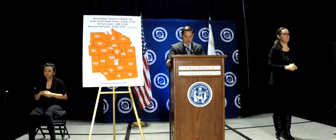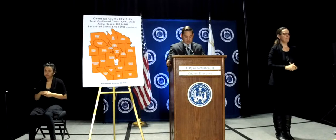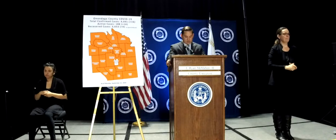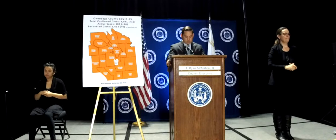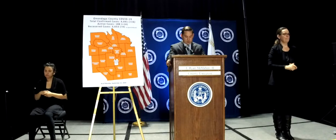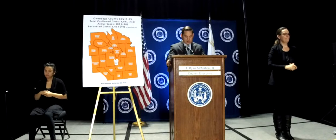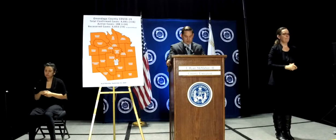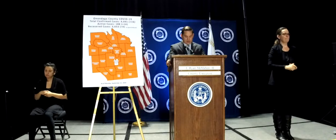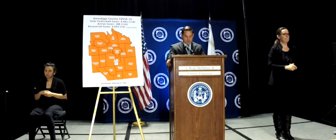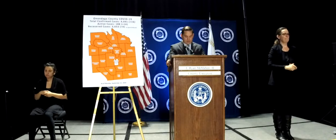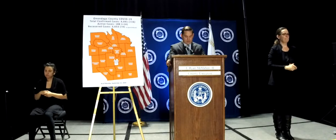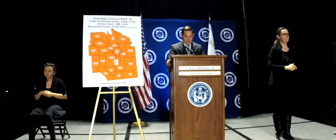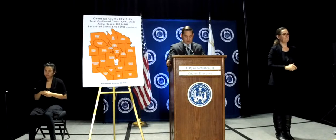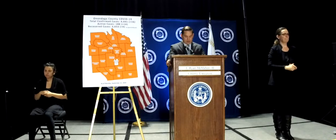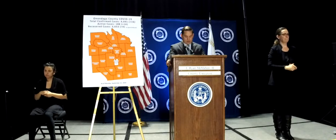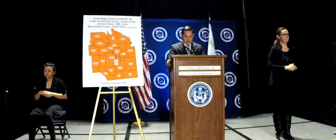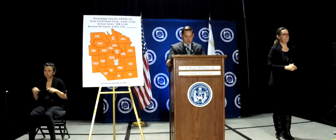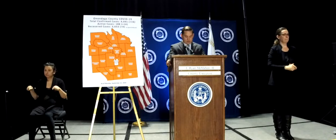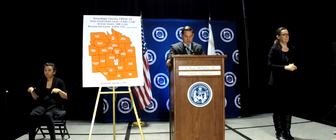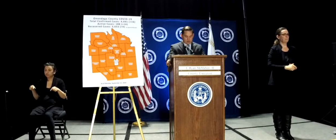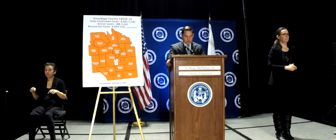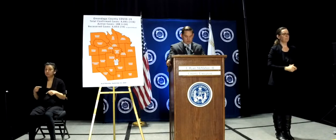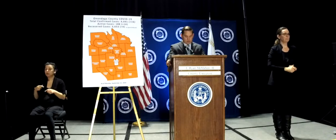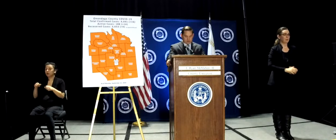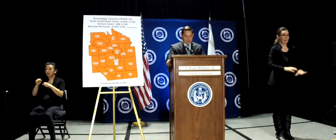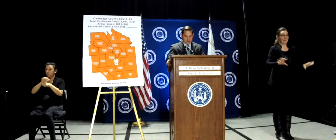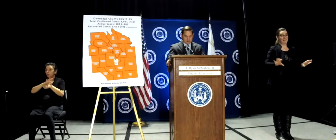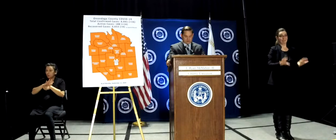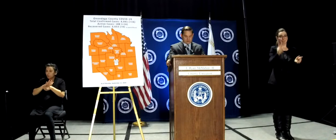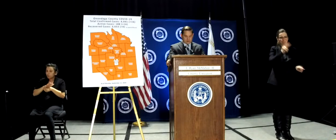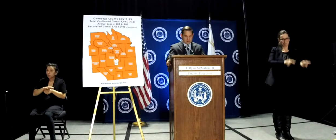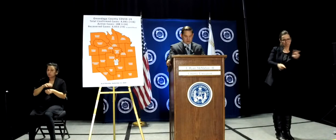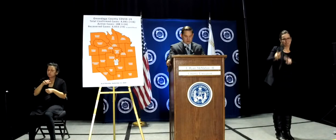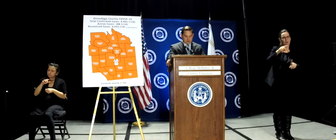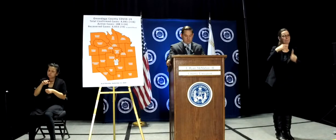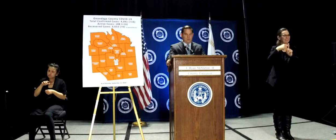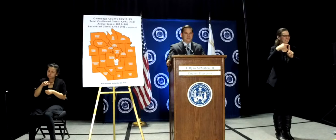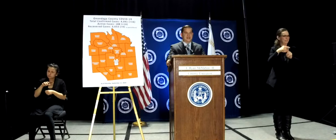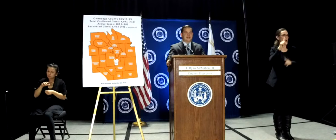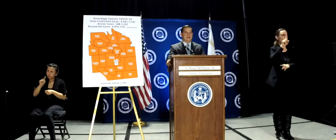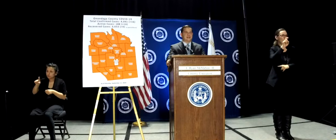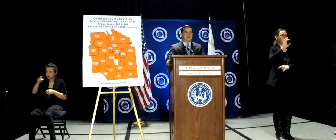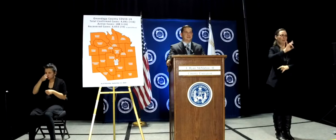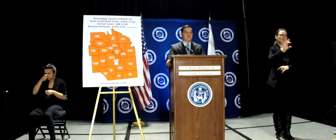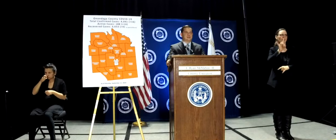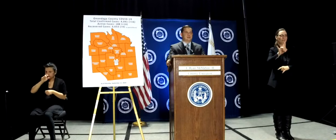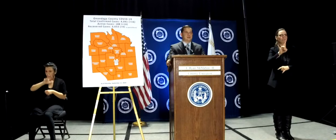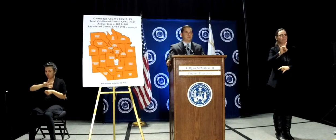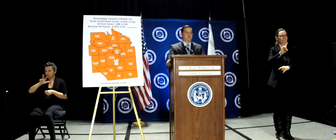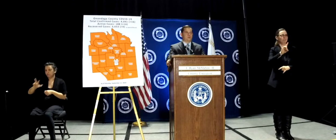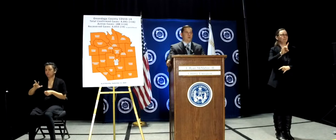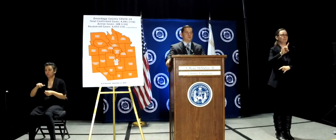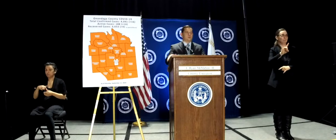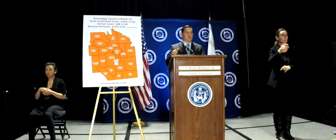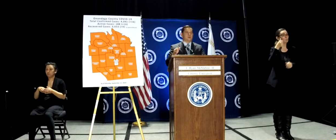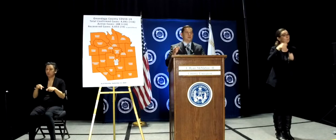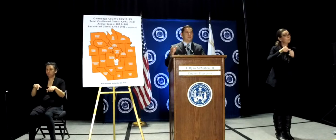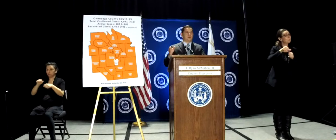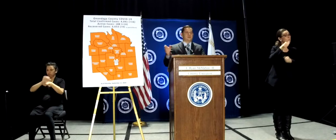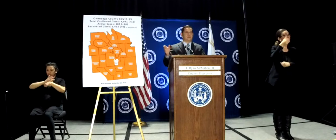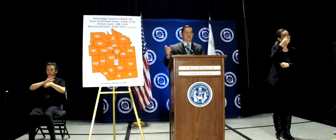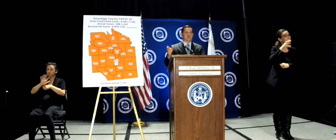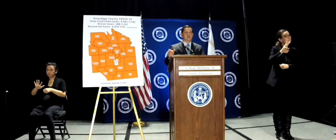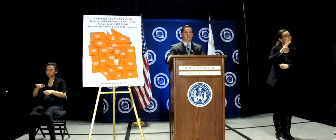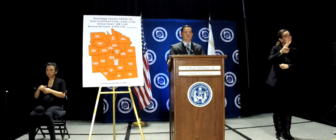Active cases, 188. Again, we expect, remember, 10 days before someone can